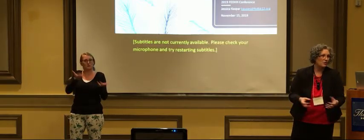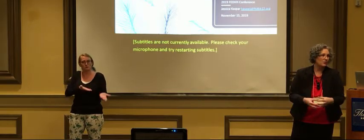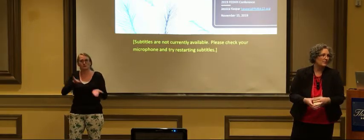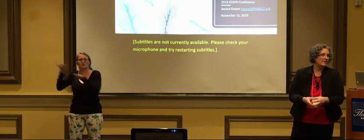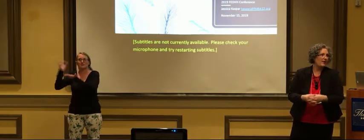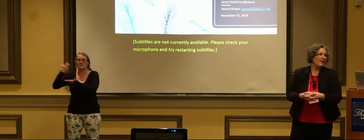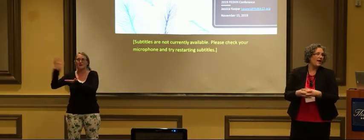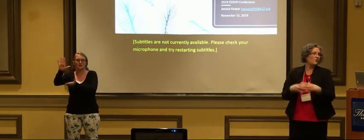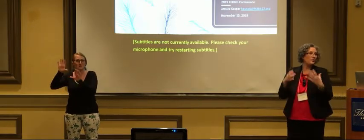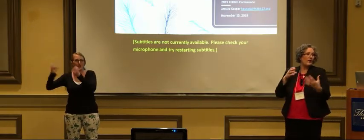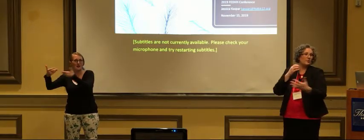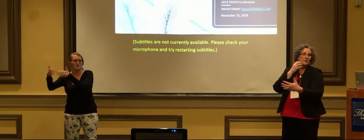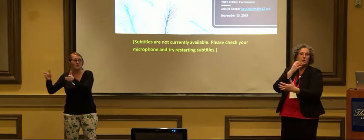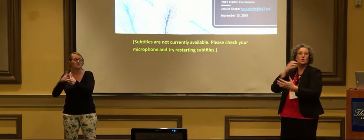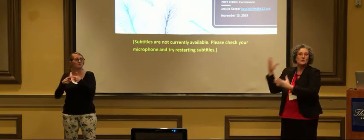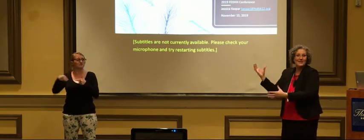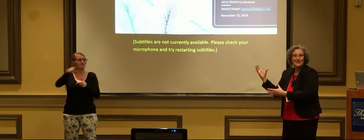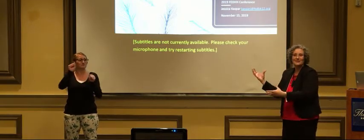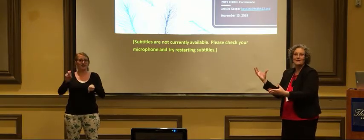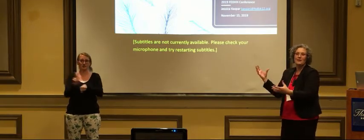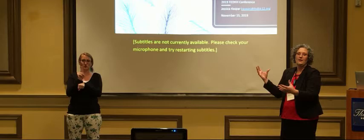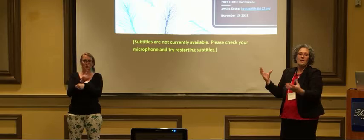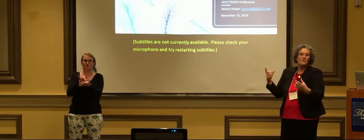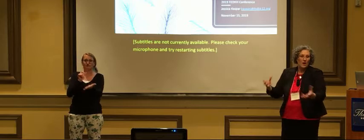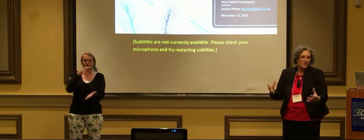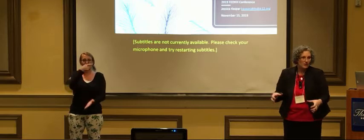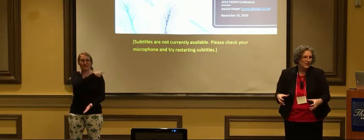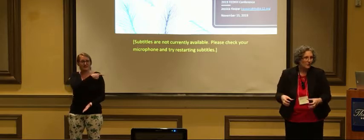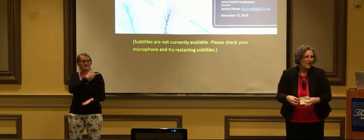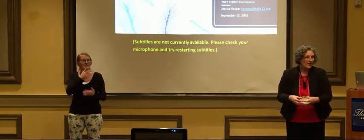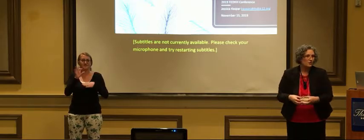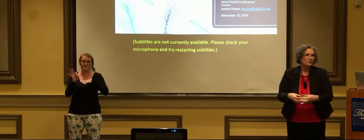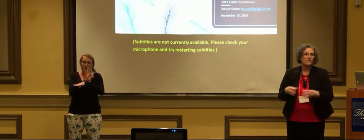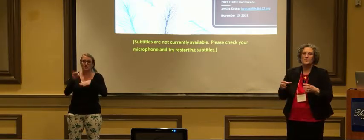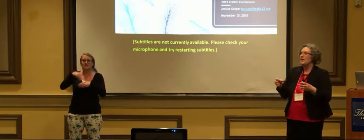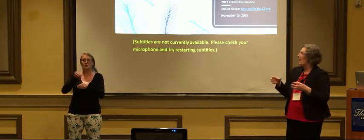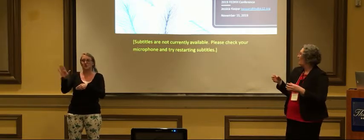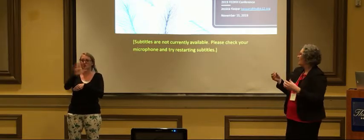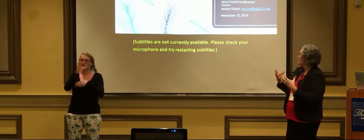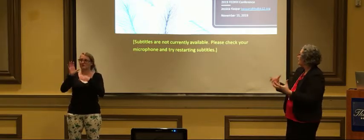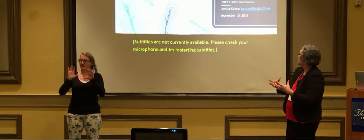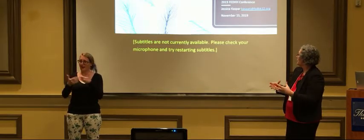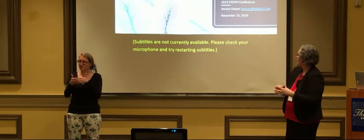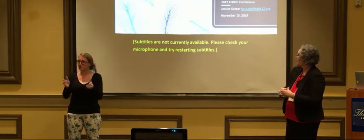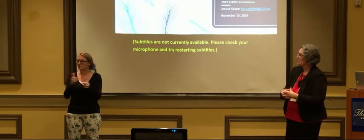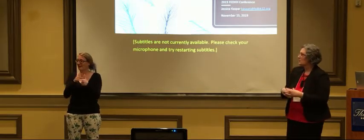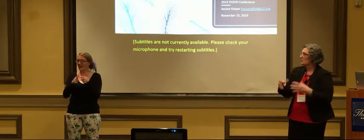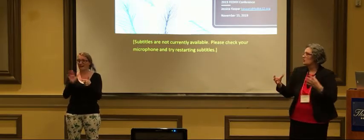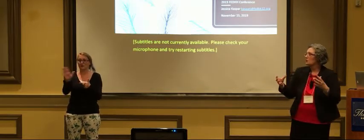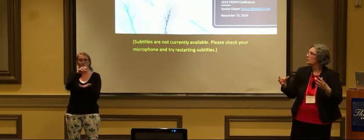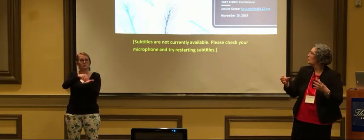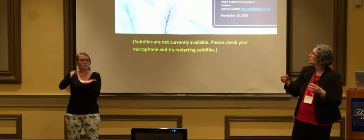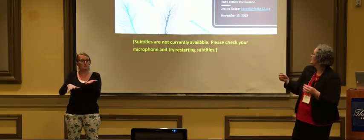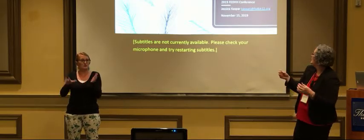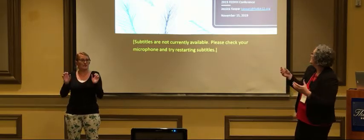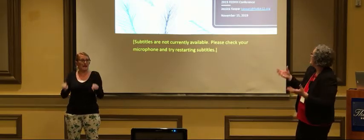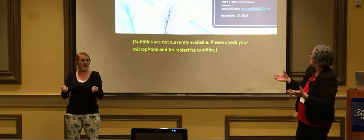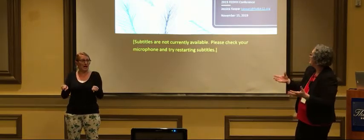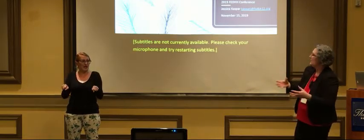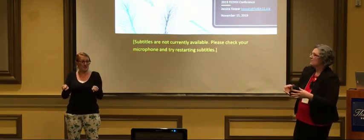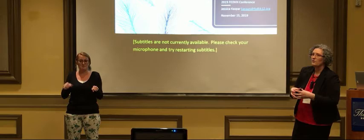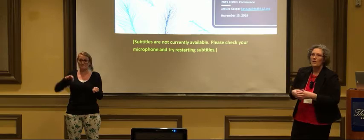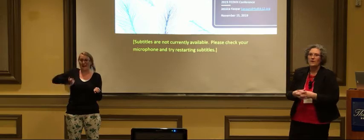to your classrooms, and that you'll be able to use this functionally in your classroom, and then your students will be able